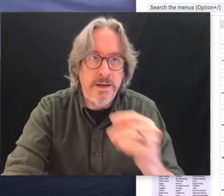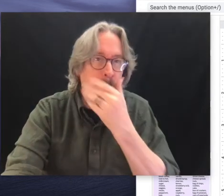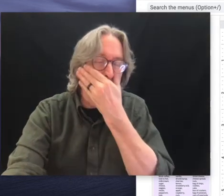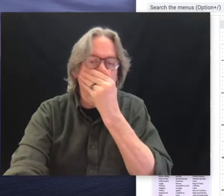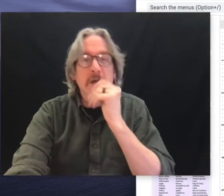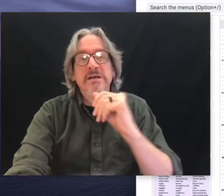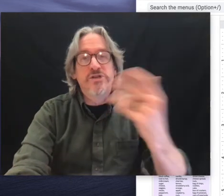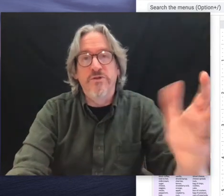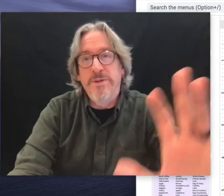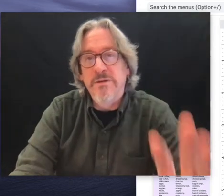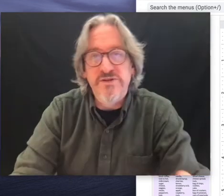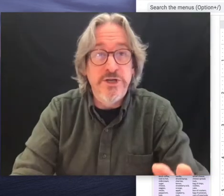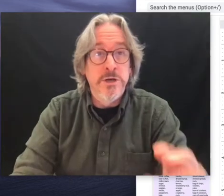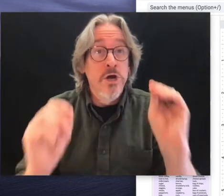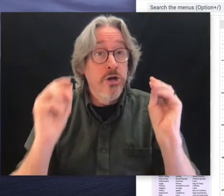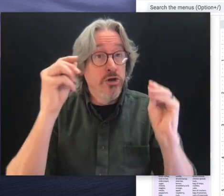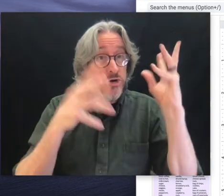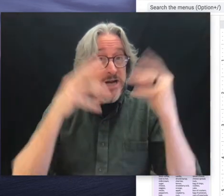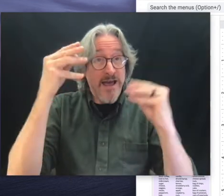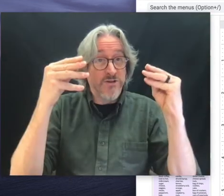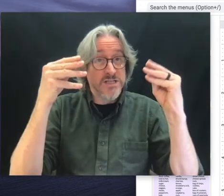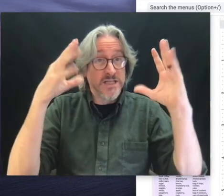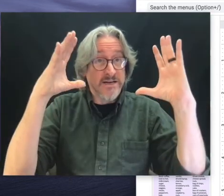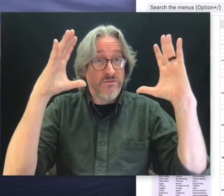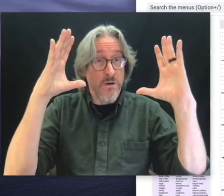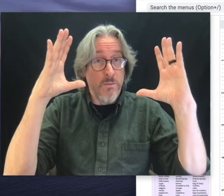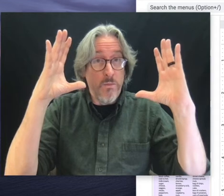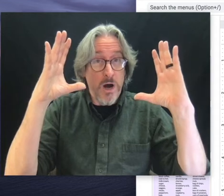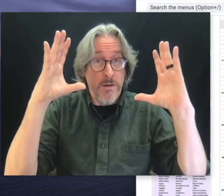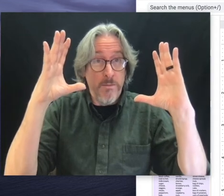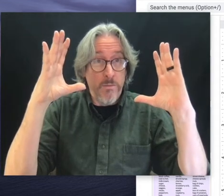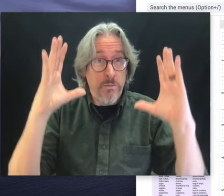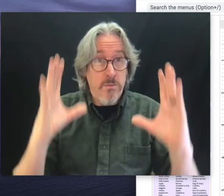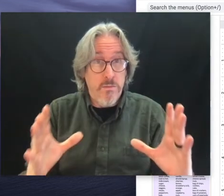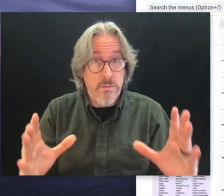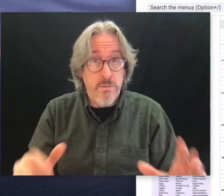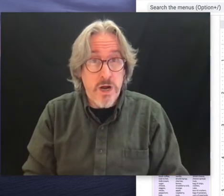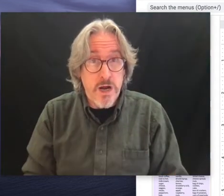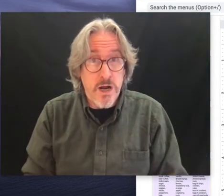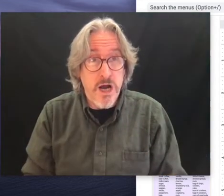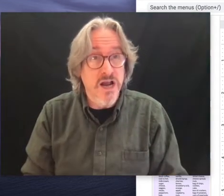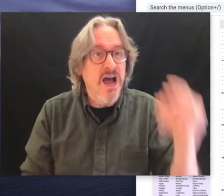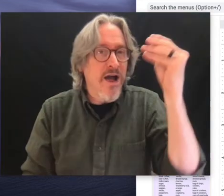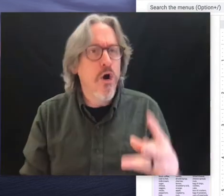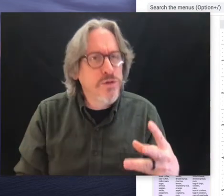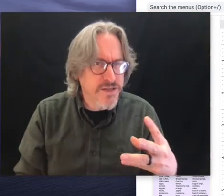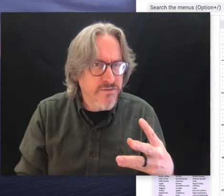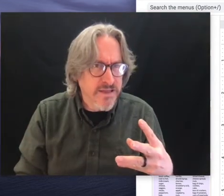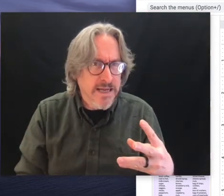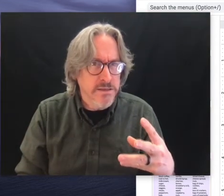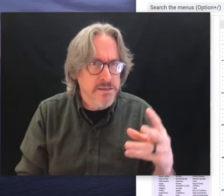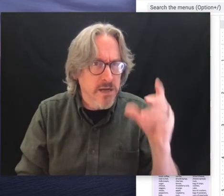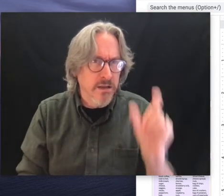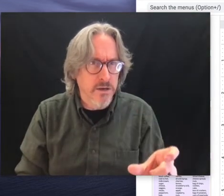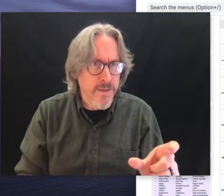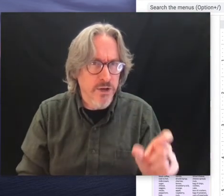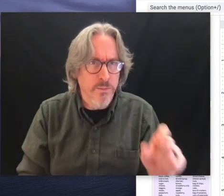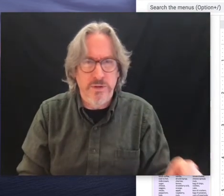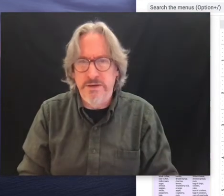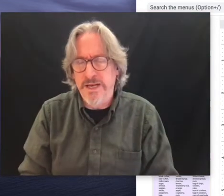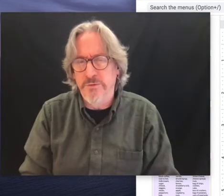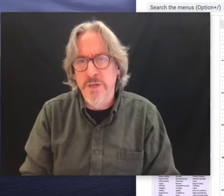Yeah. So for the pure observation, you're going to have to select from a host of things, a